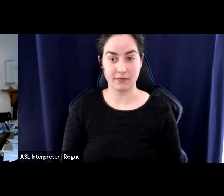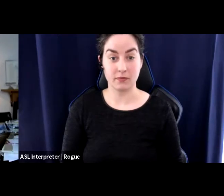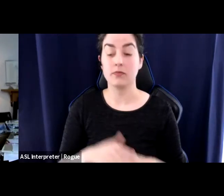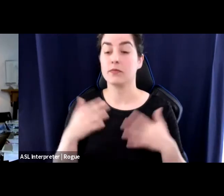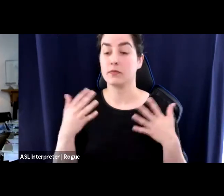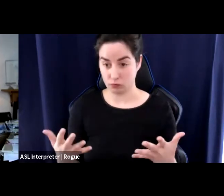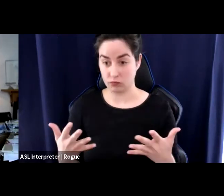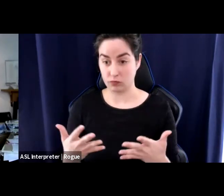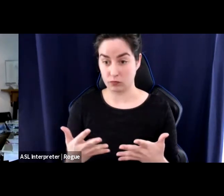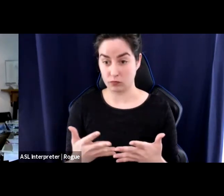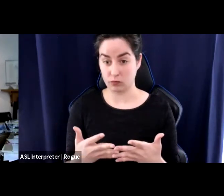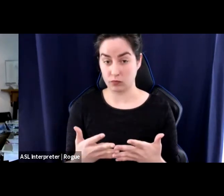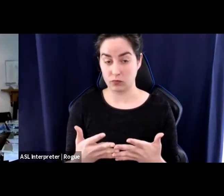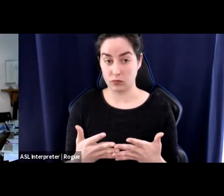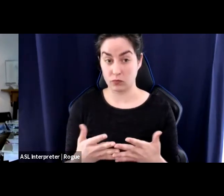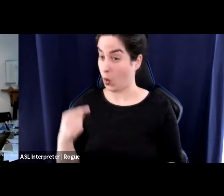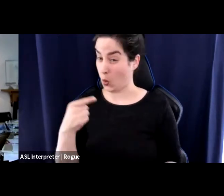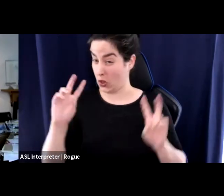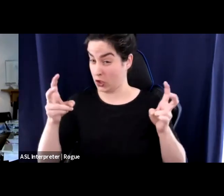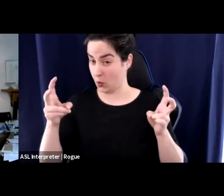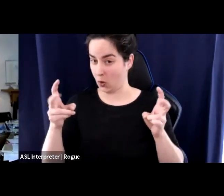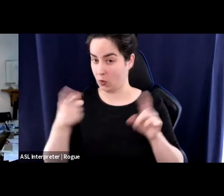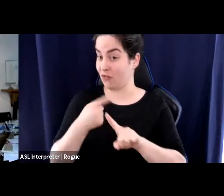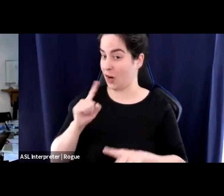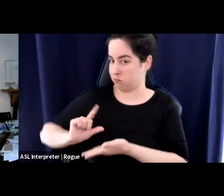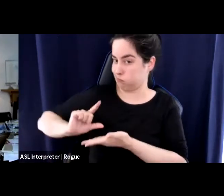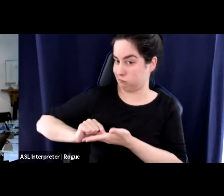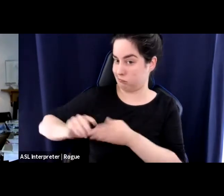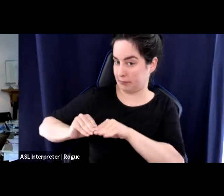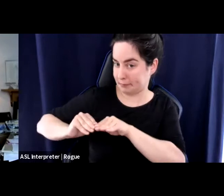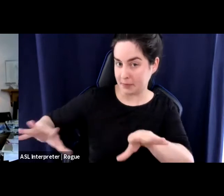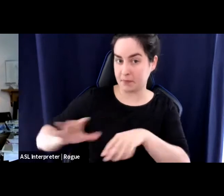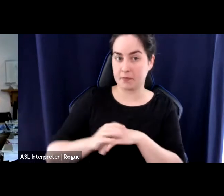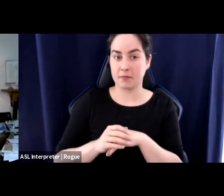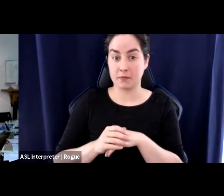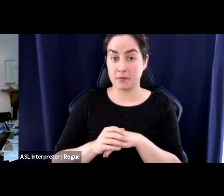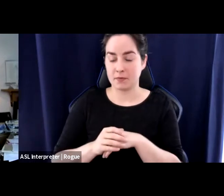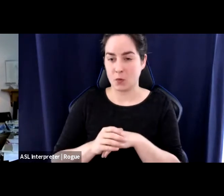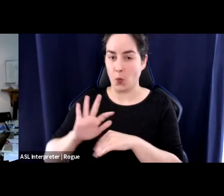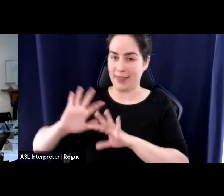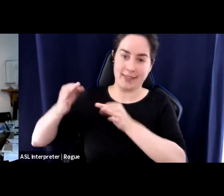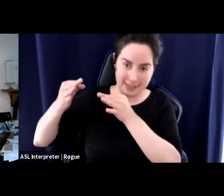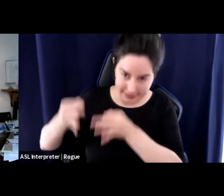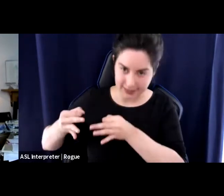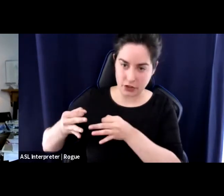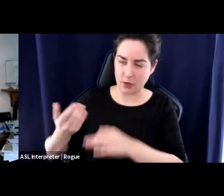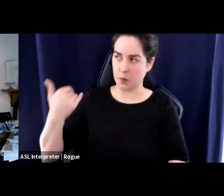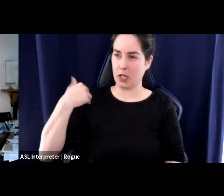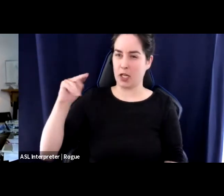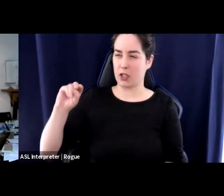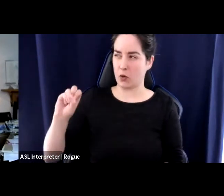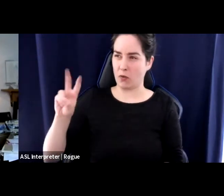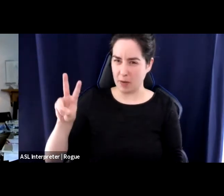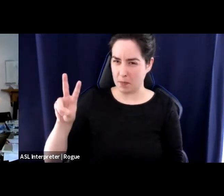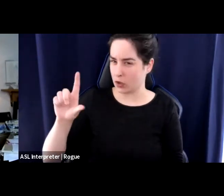So this is a quote from the press release when the Slatter decision was taken, which was in November, I think, or December